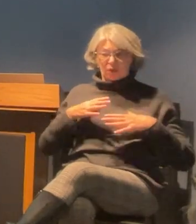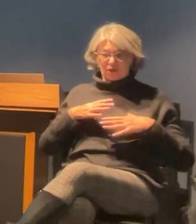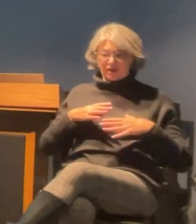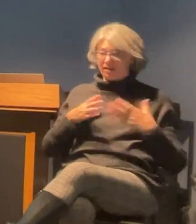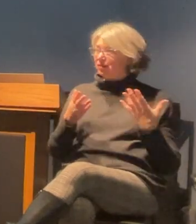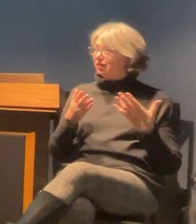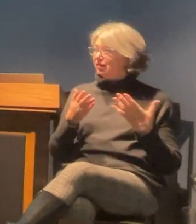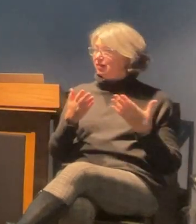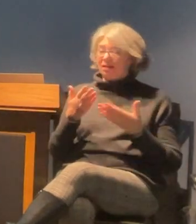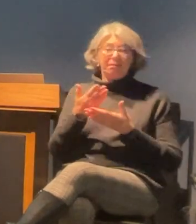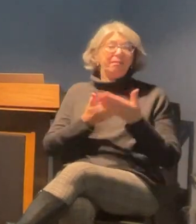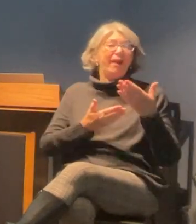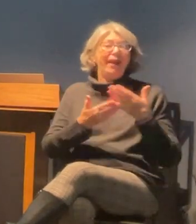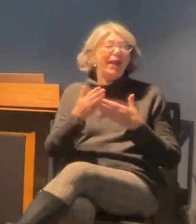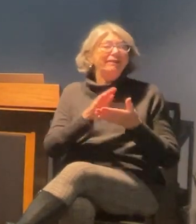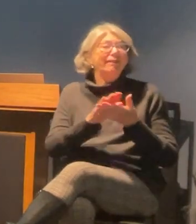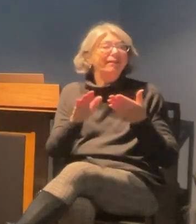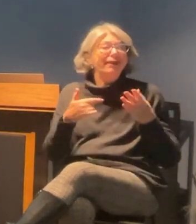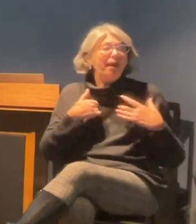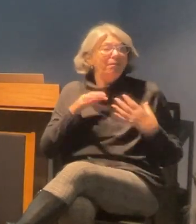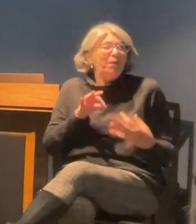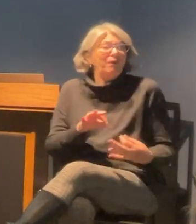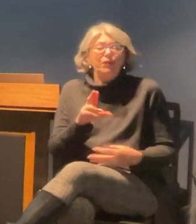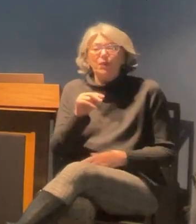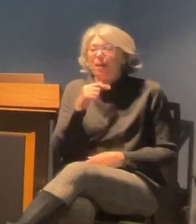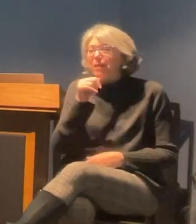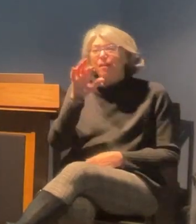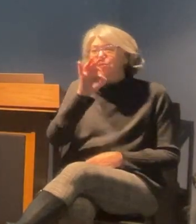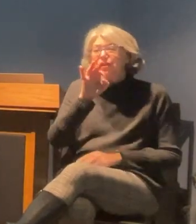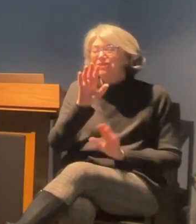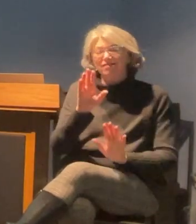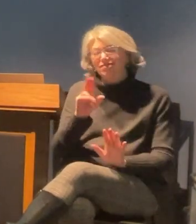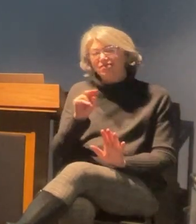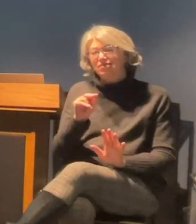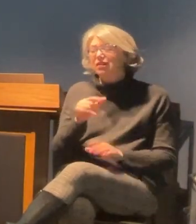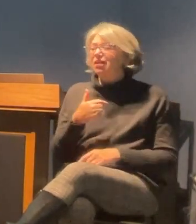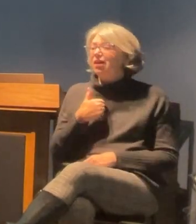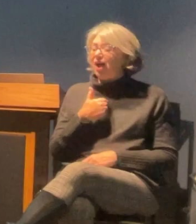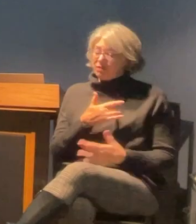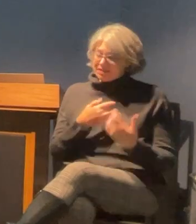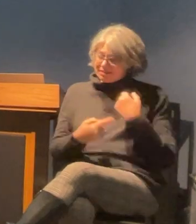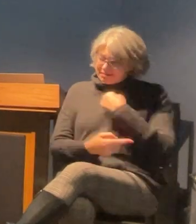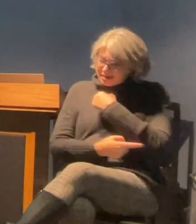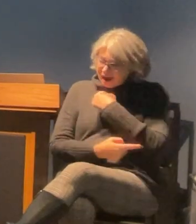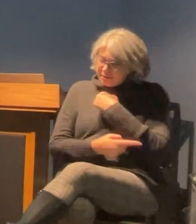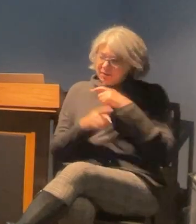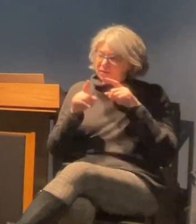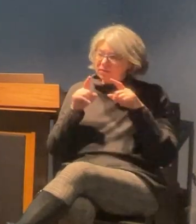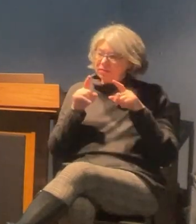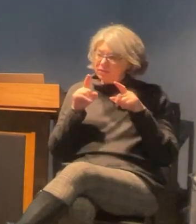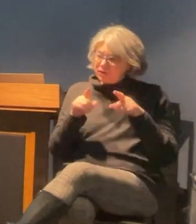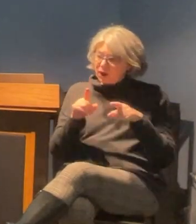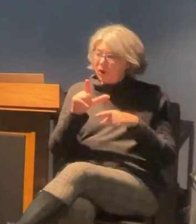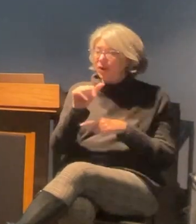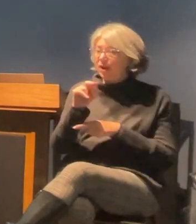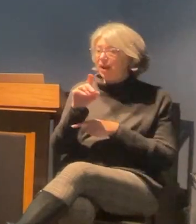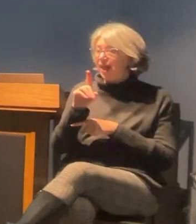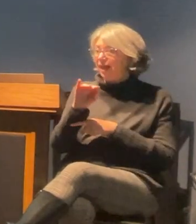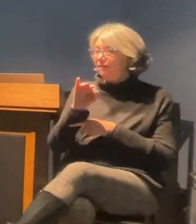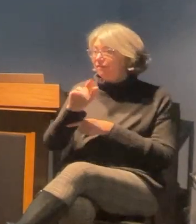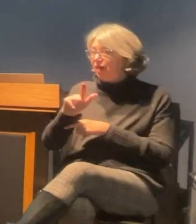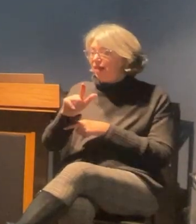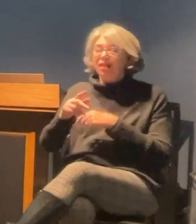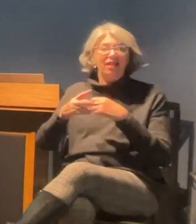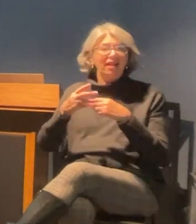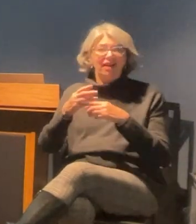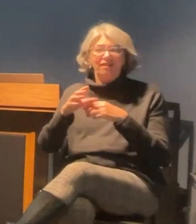are not clean, and I'm not preaching anyone. And I was tempted to go to the landfill and save